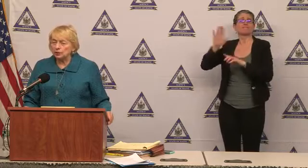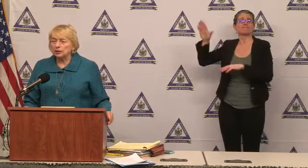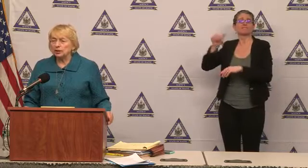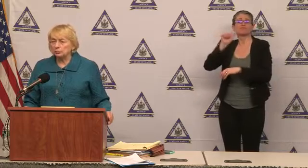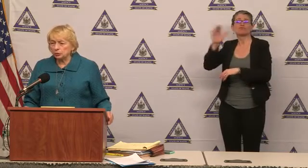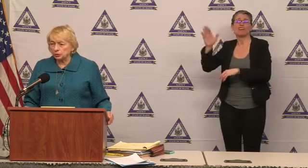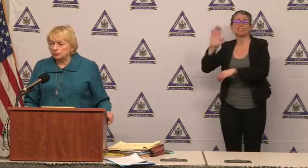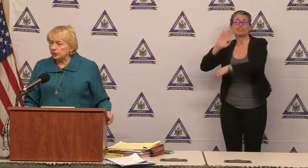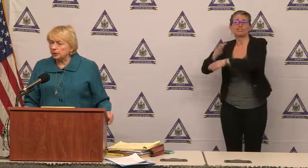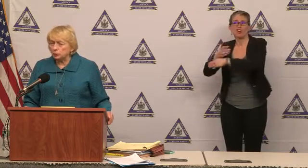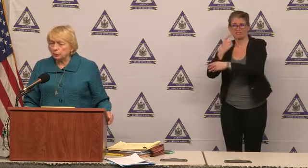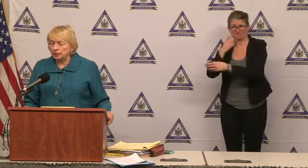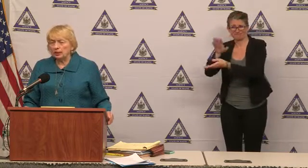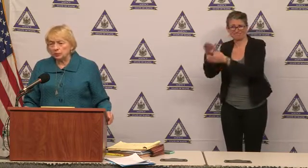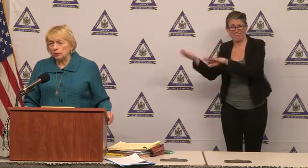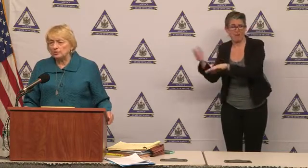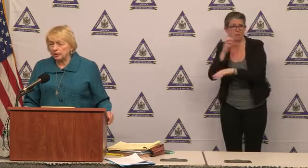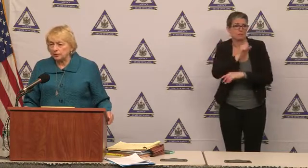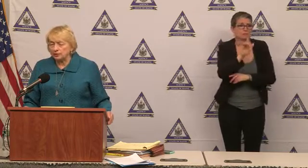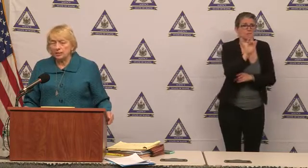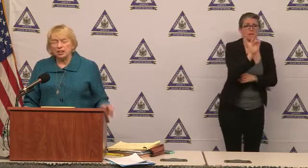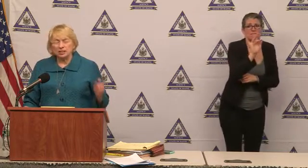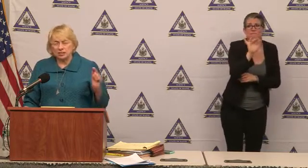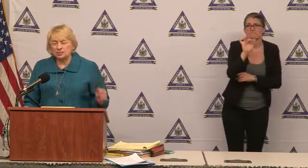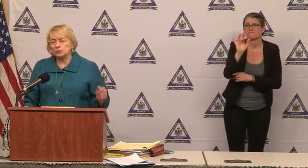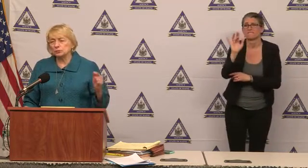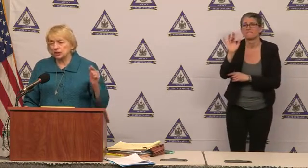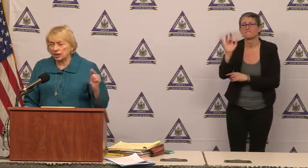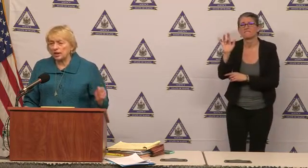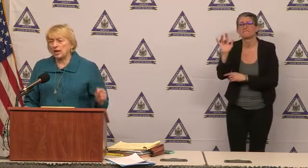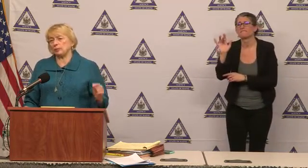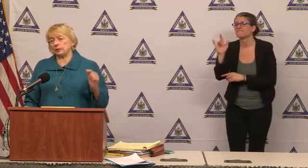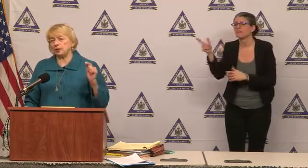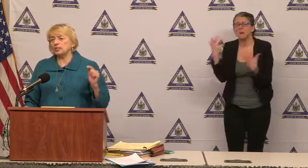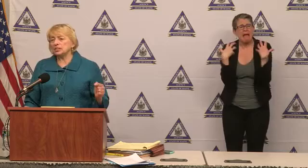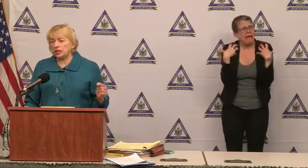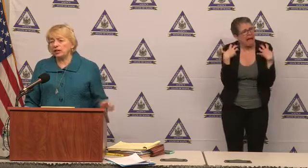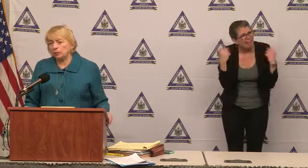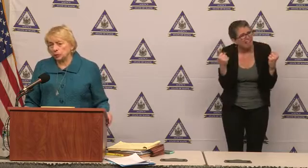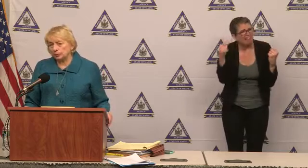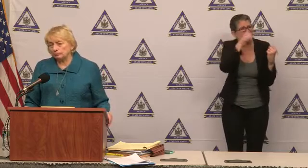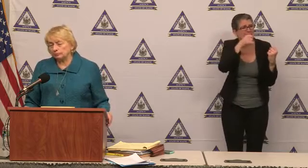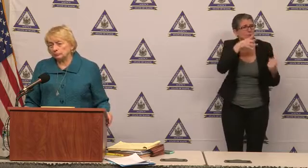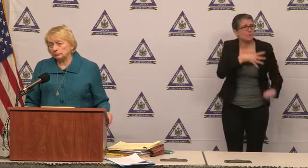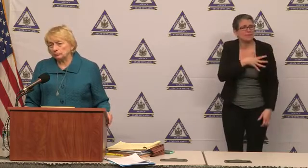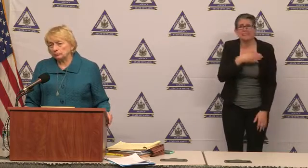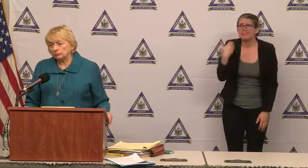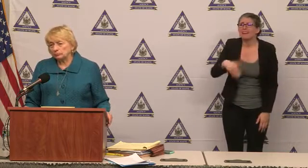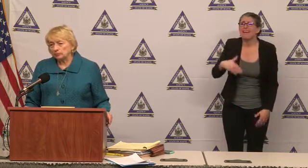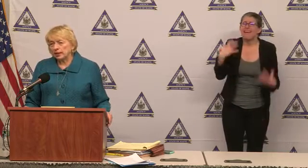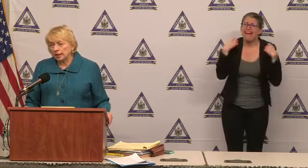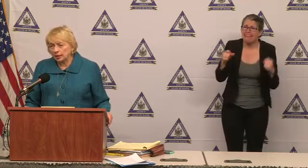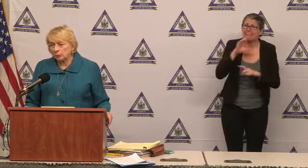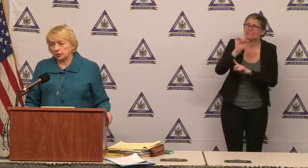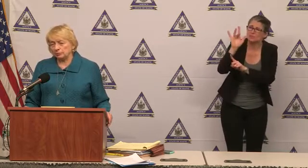old, a beautiful young woman, otherwise healthy. This can happen to anyone,